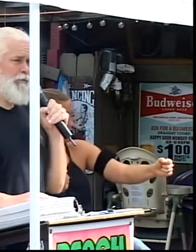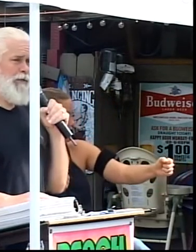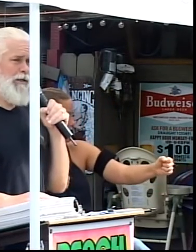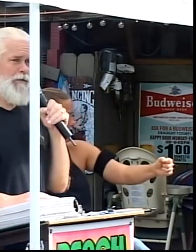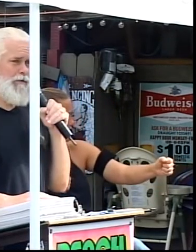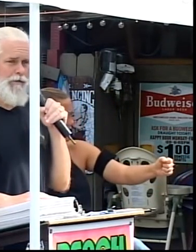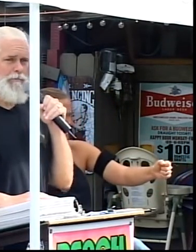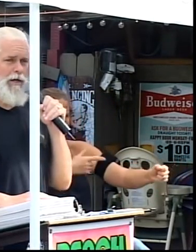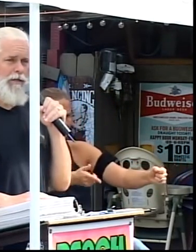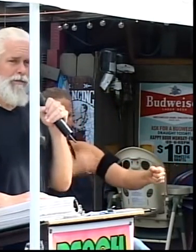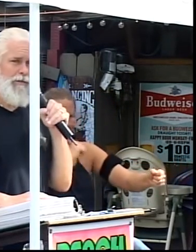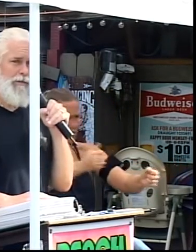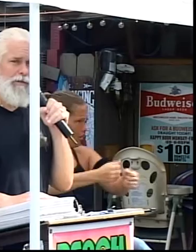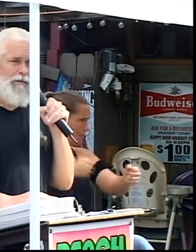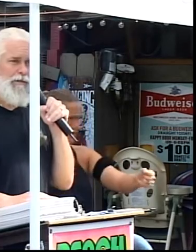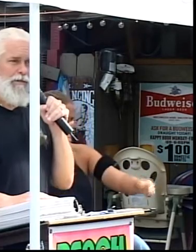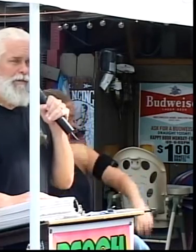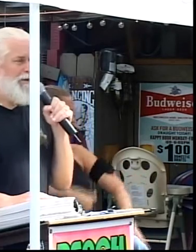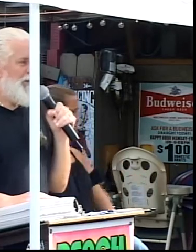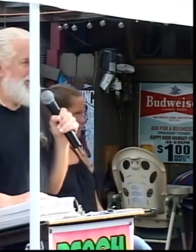don't hold it for me, scumbags.